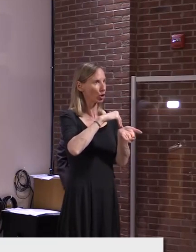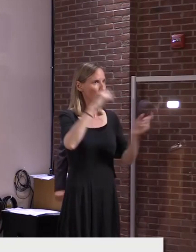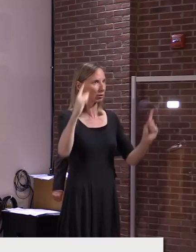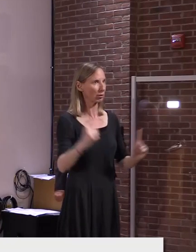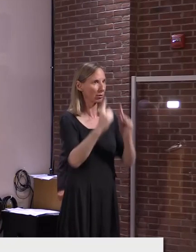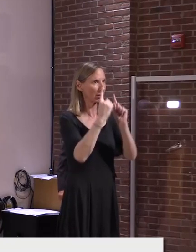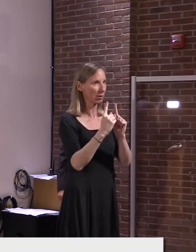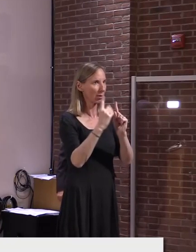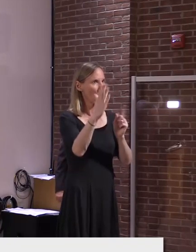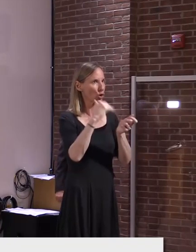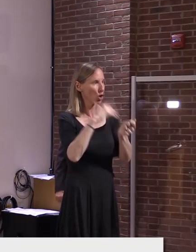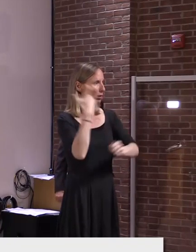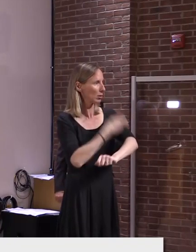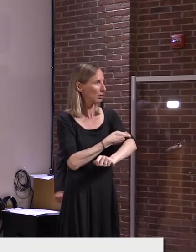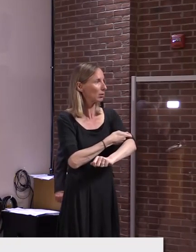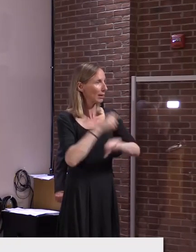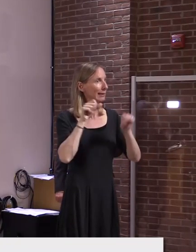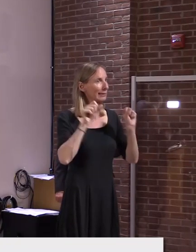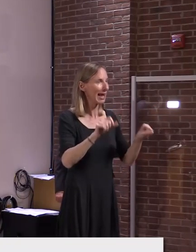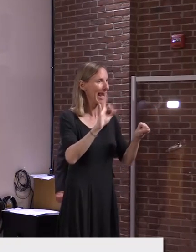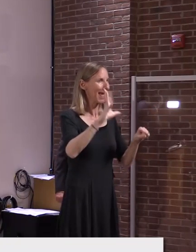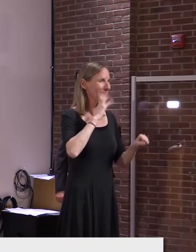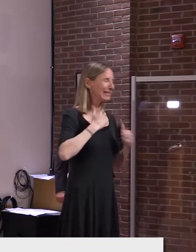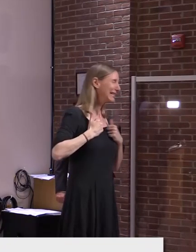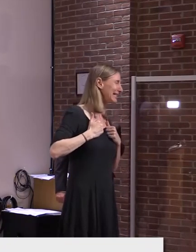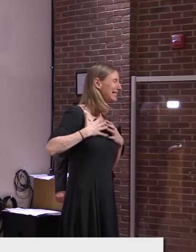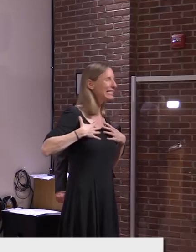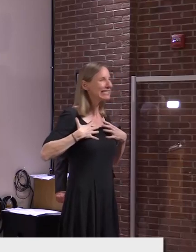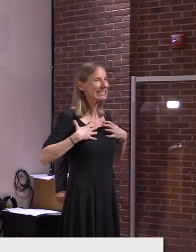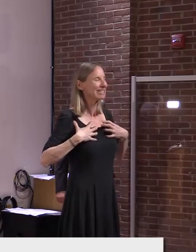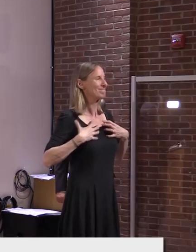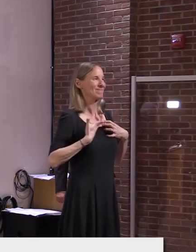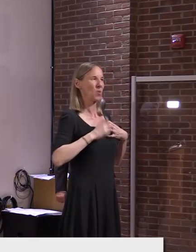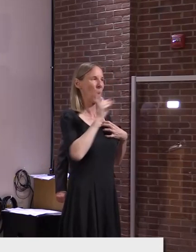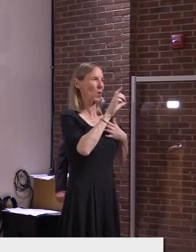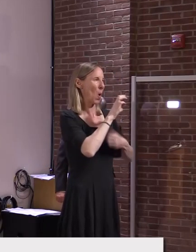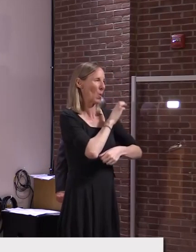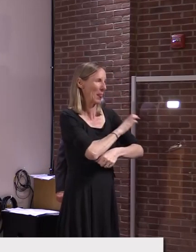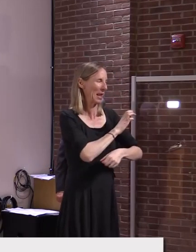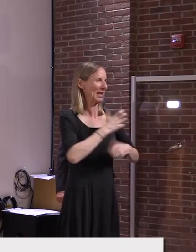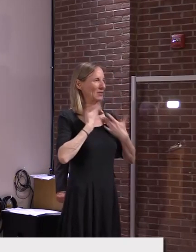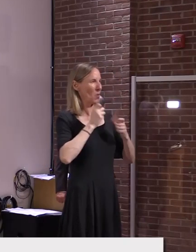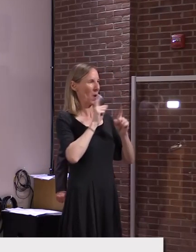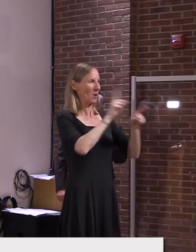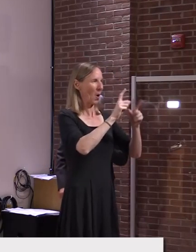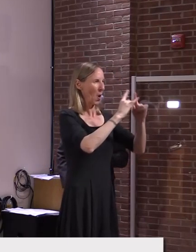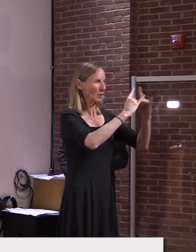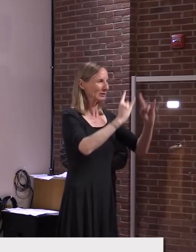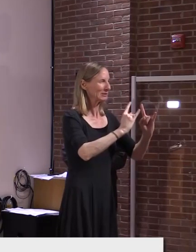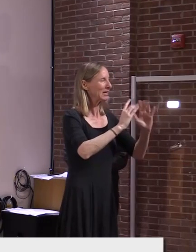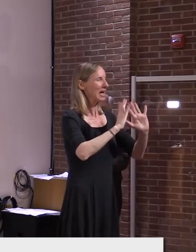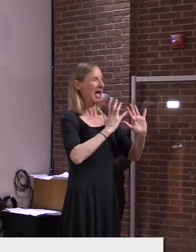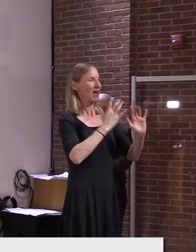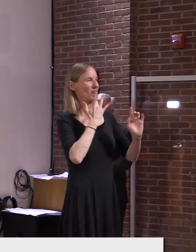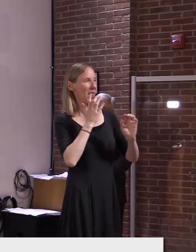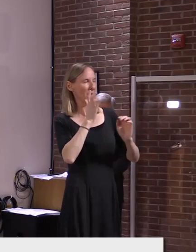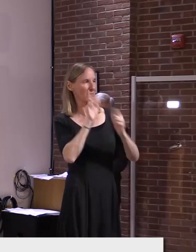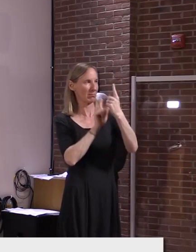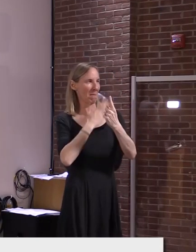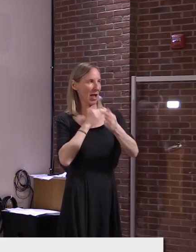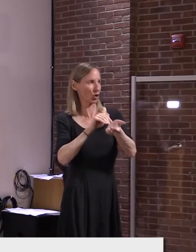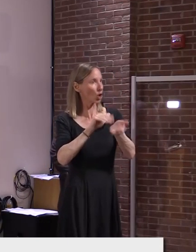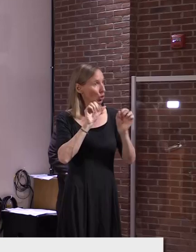own clinician if they've been waiting and holding on till that point. That will happen over these next several weeks.